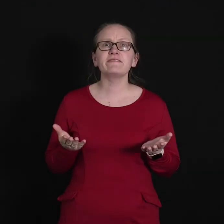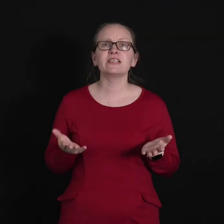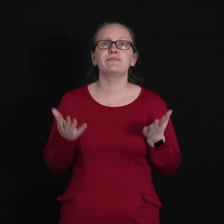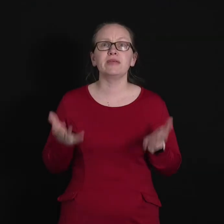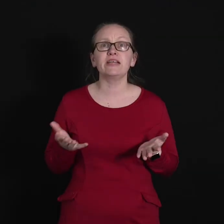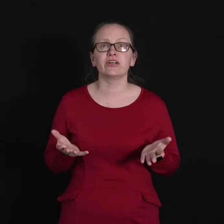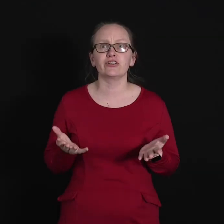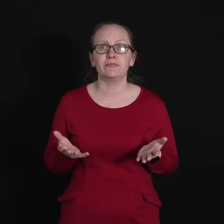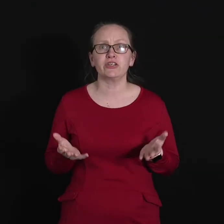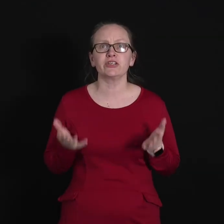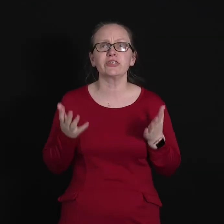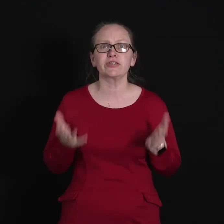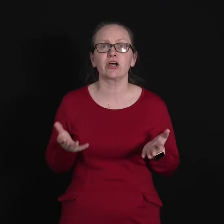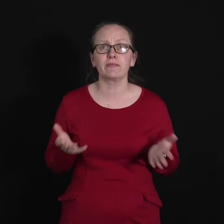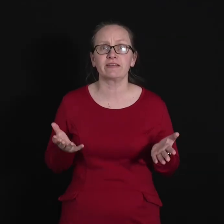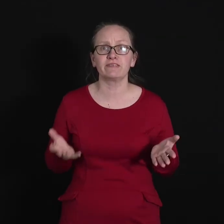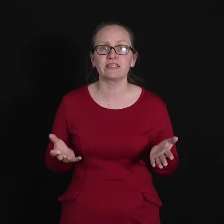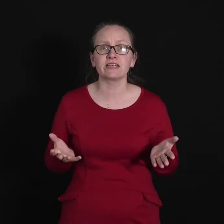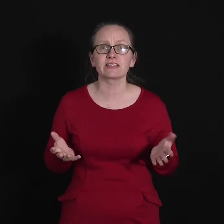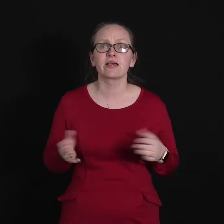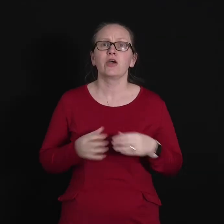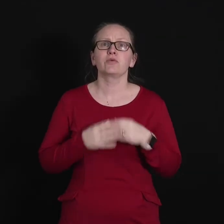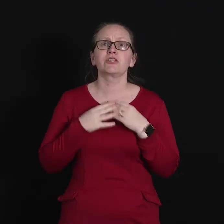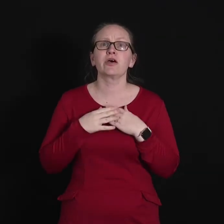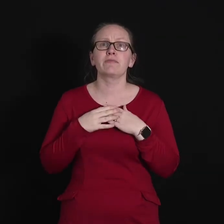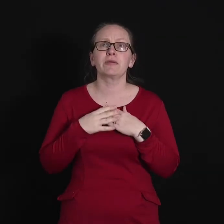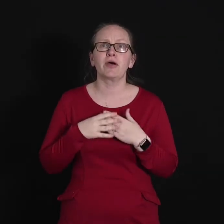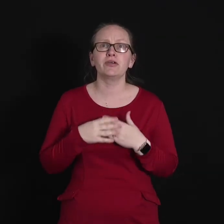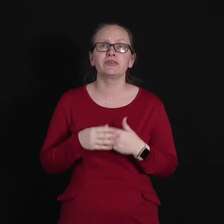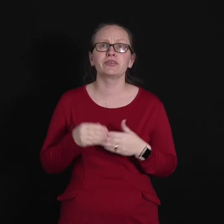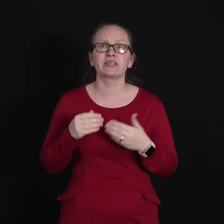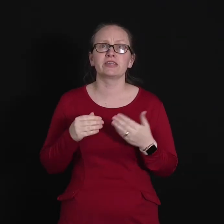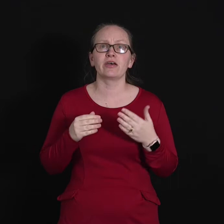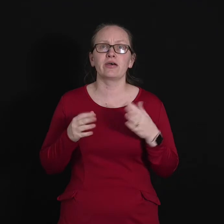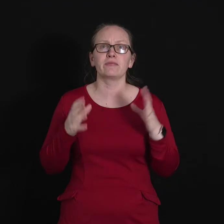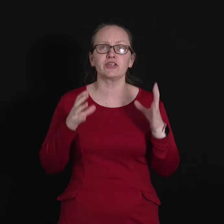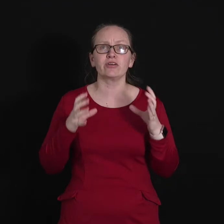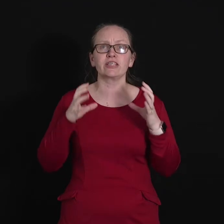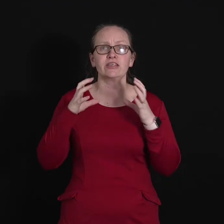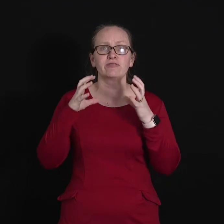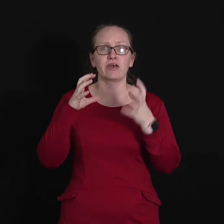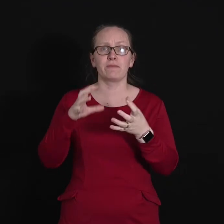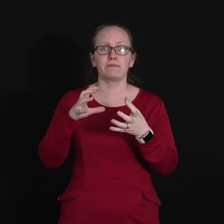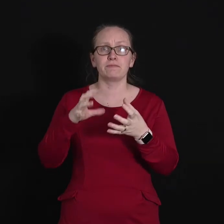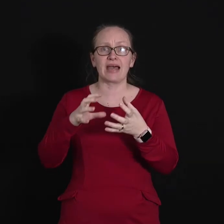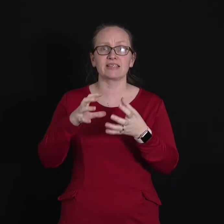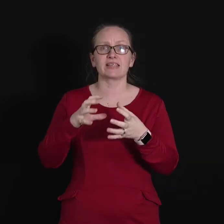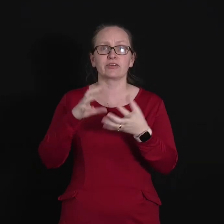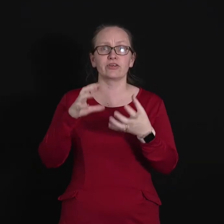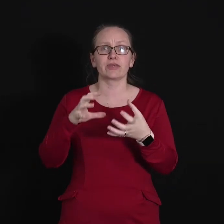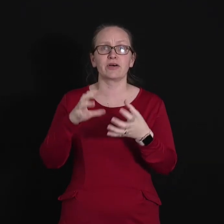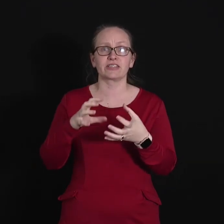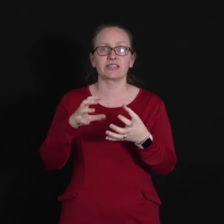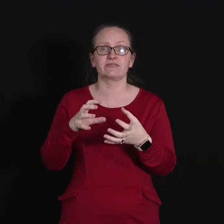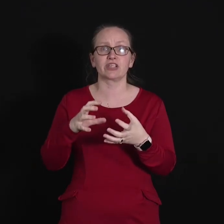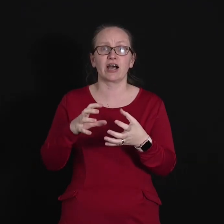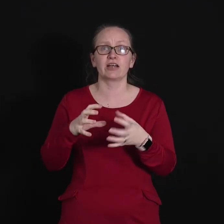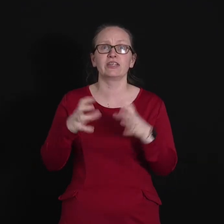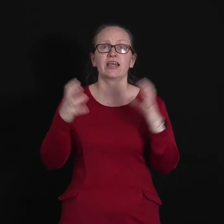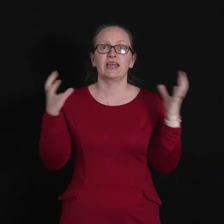Rutherford's big contribution to atomic physics was the proposal that the majority of the mass and all the positive charge in